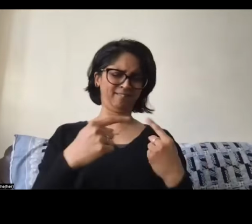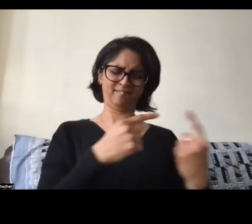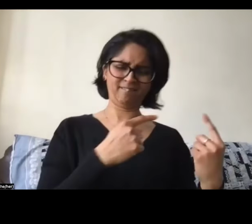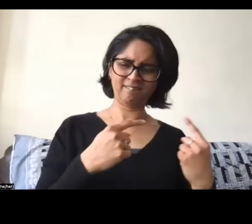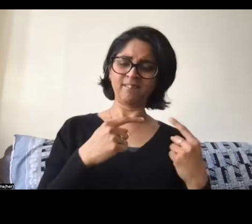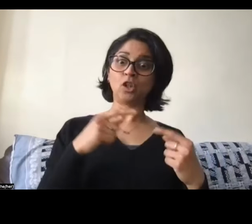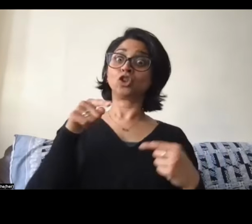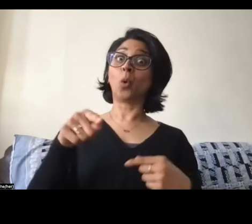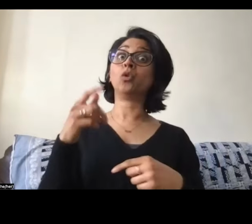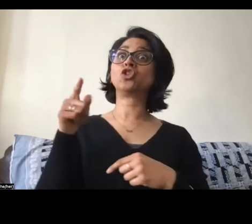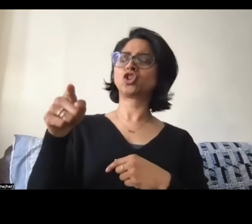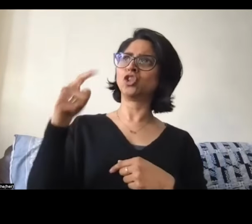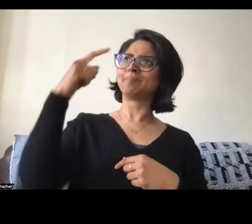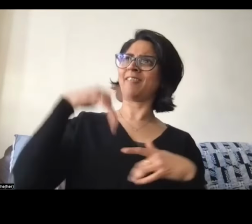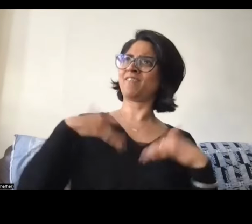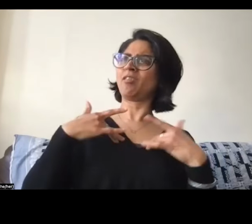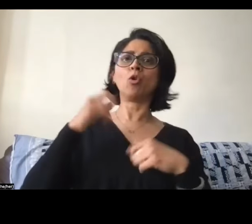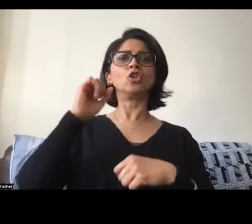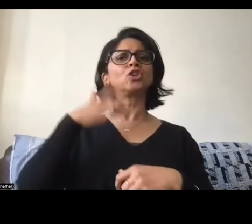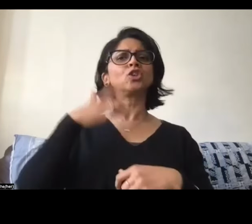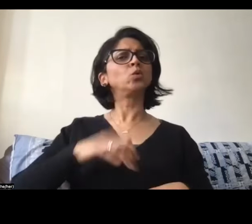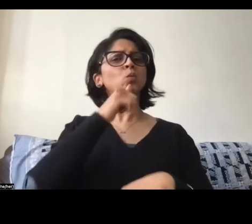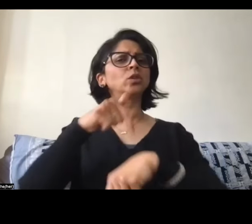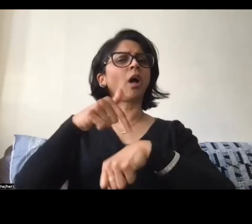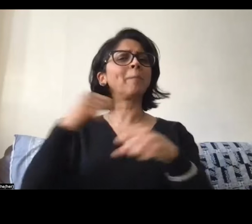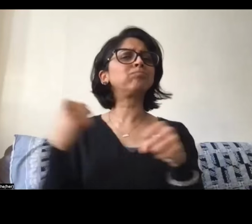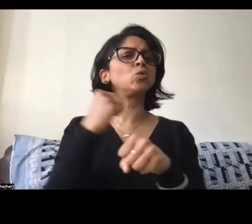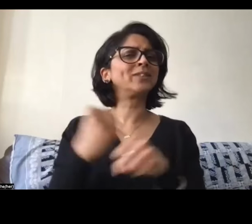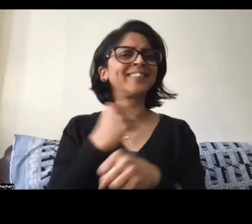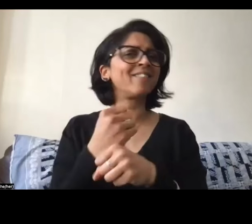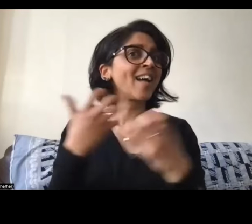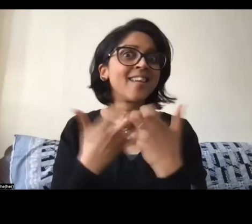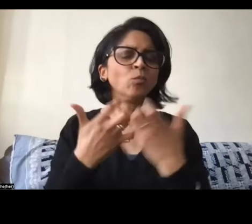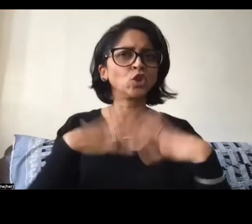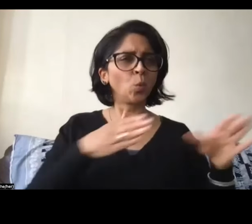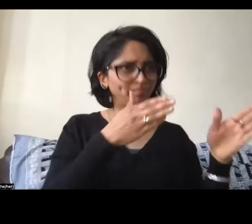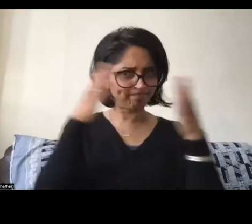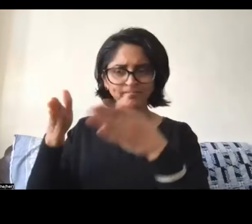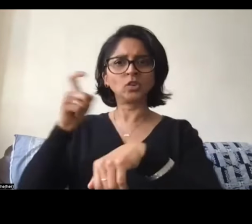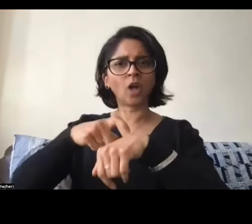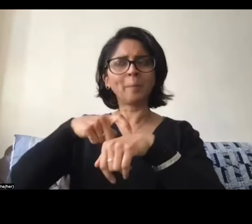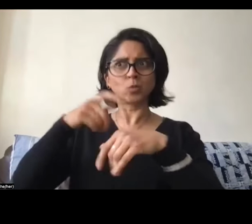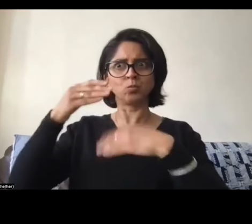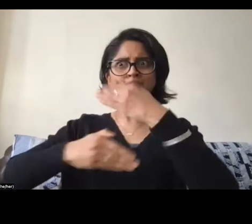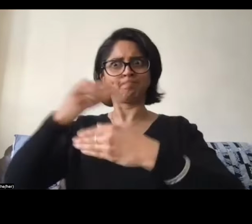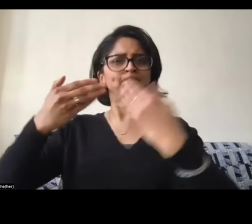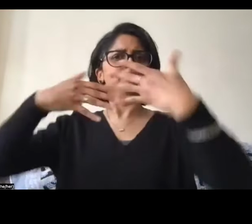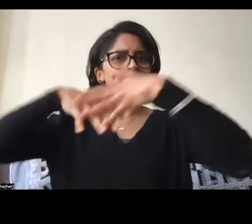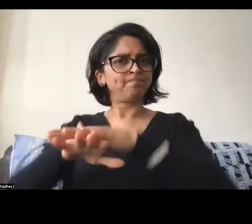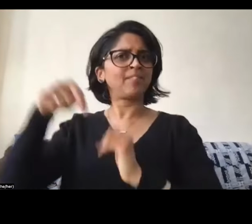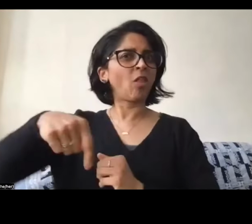community were very different. And so she had a lot of tension there. And she wanted to be productive with her